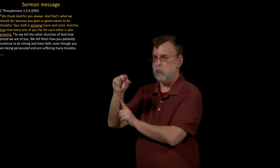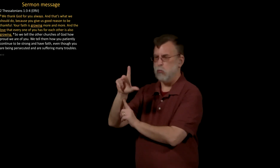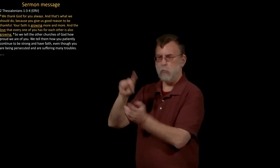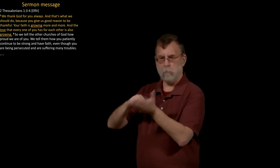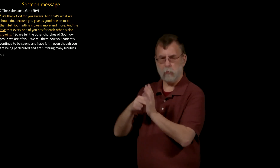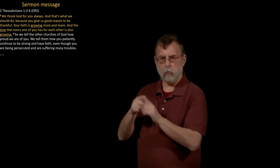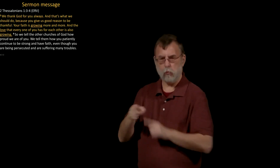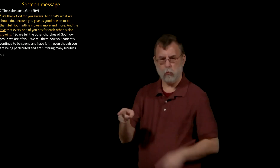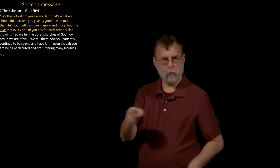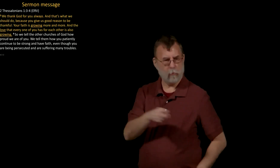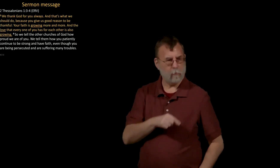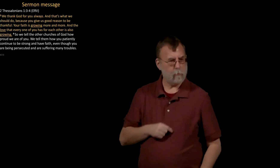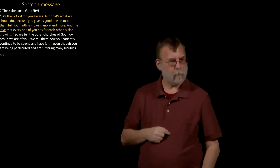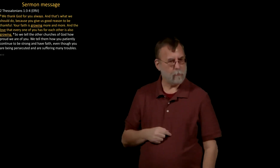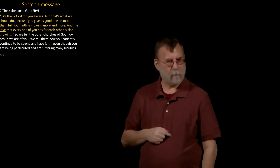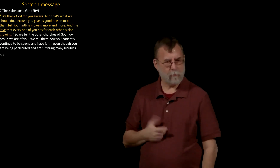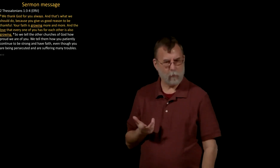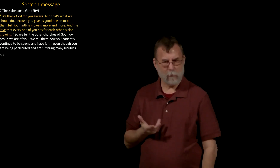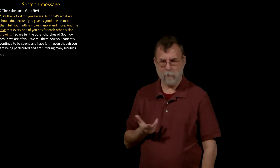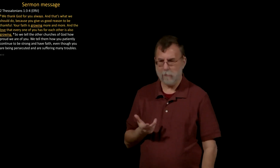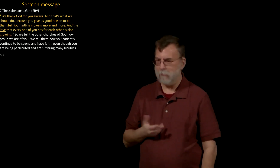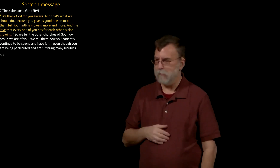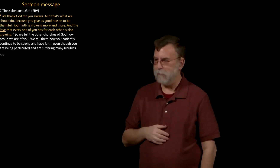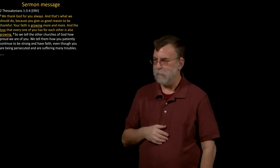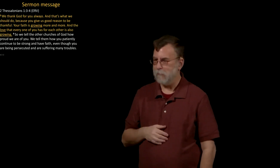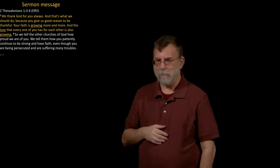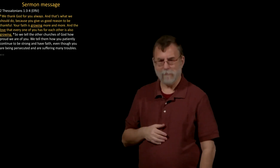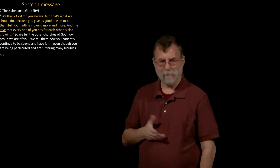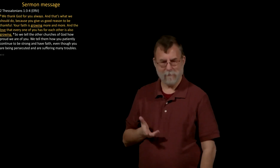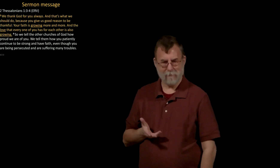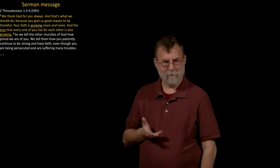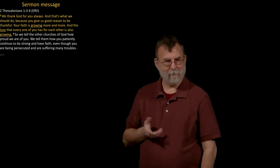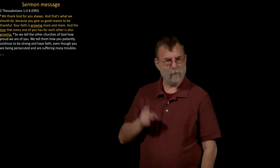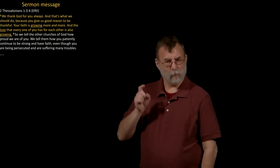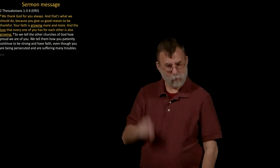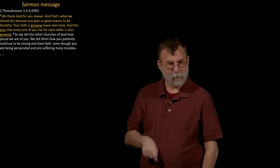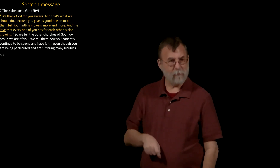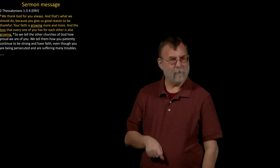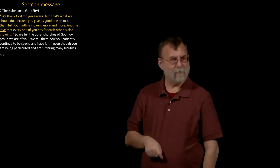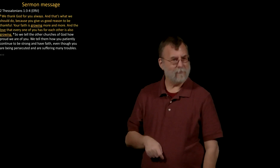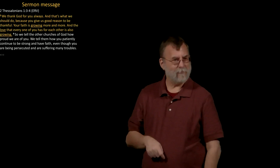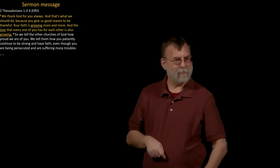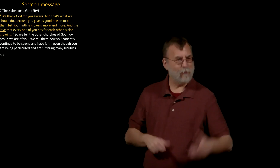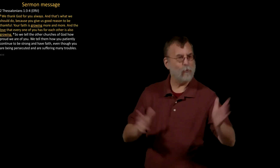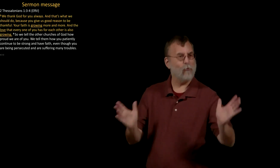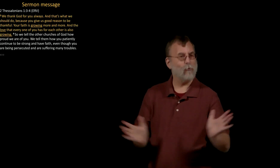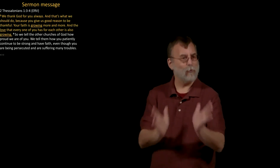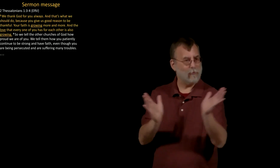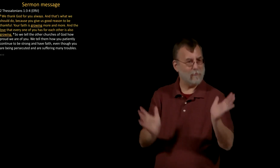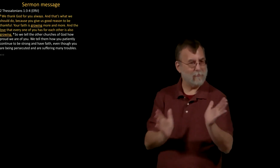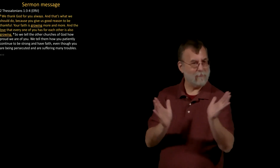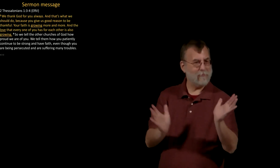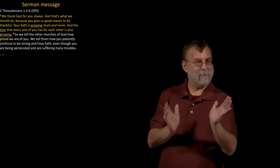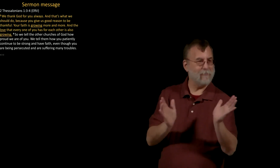word should, what does that mean to you, that word should? You must